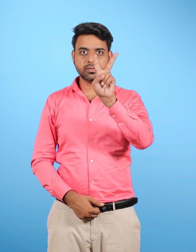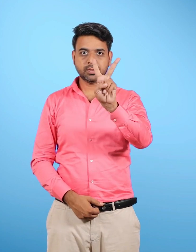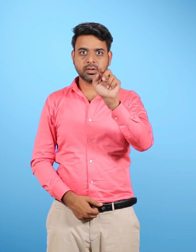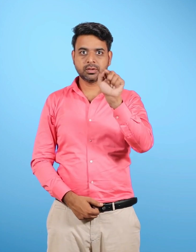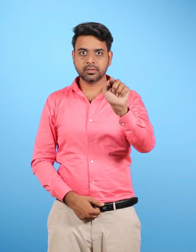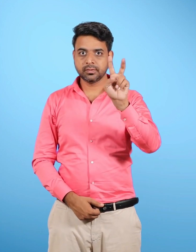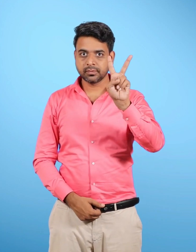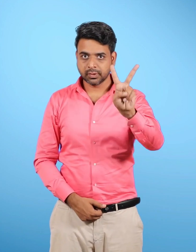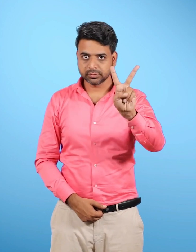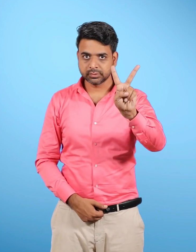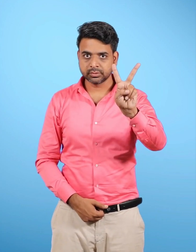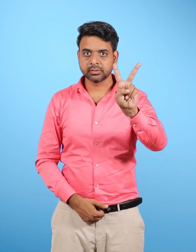12.2.